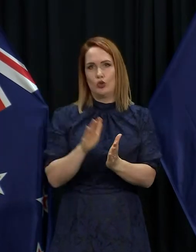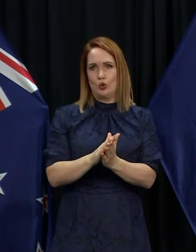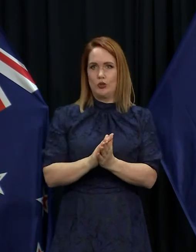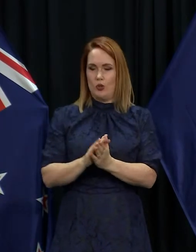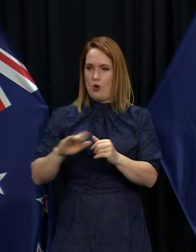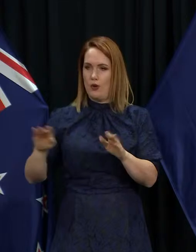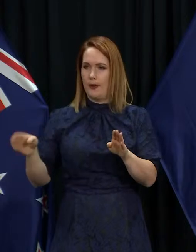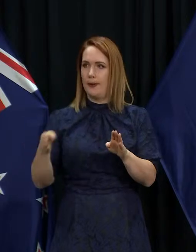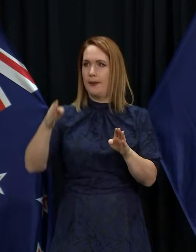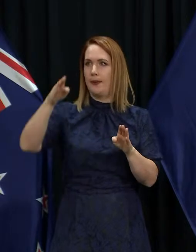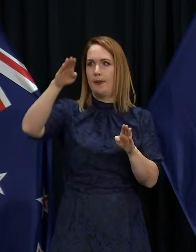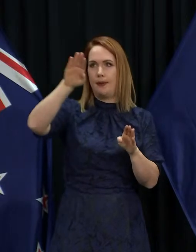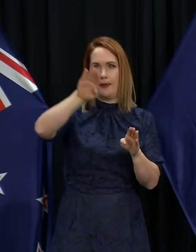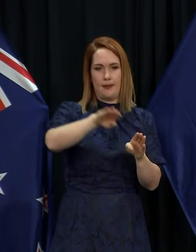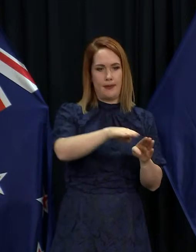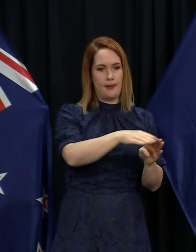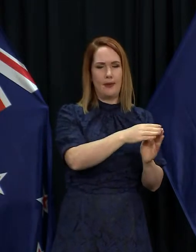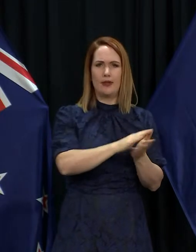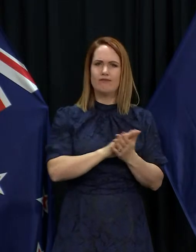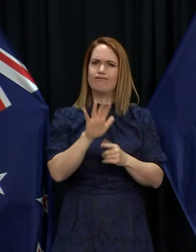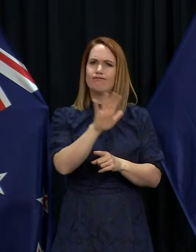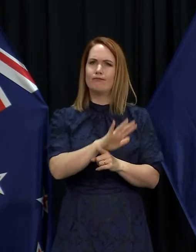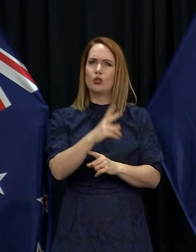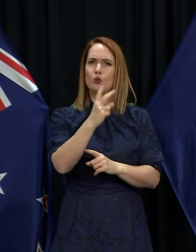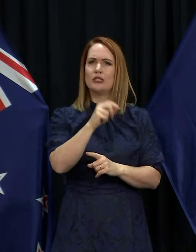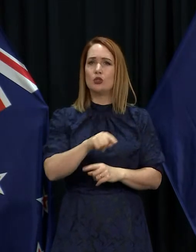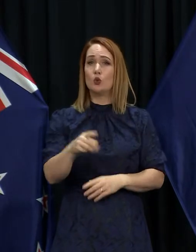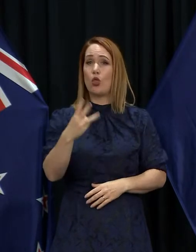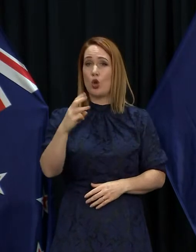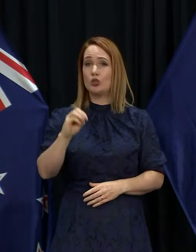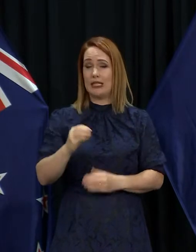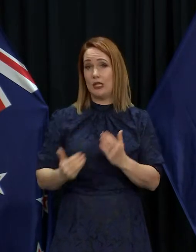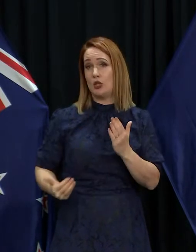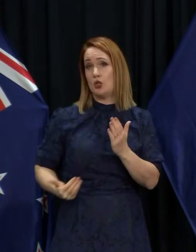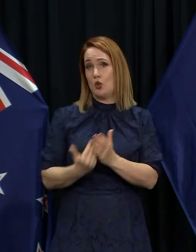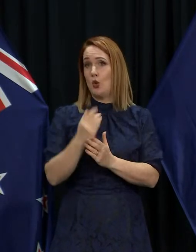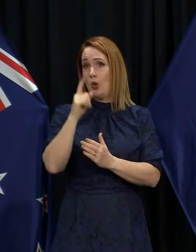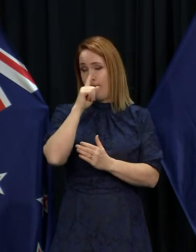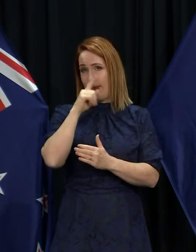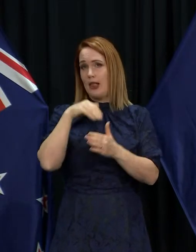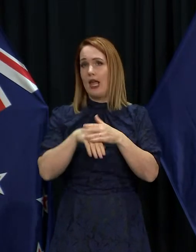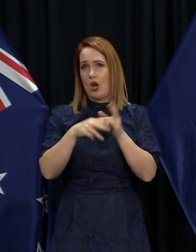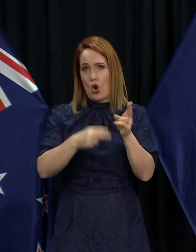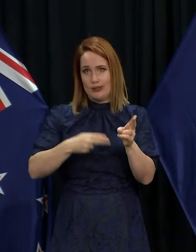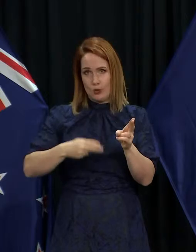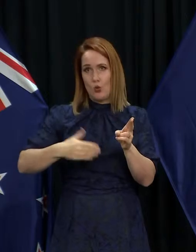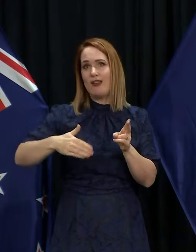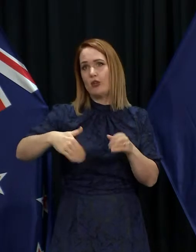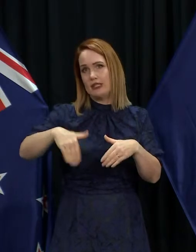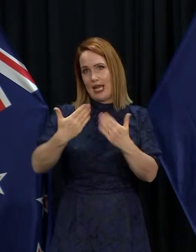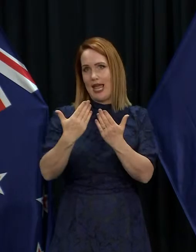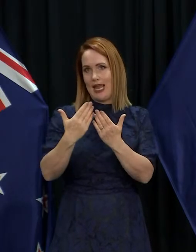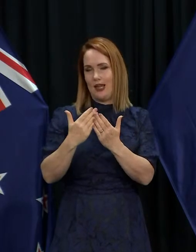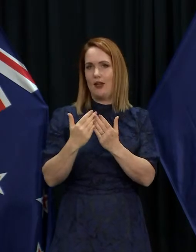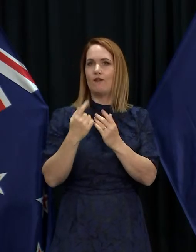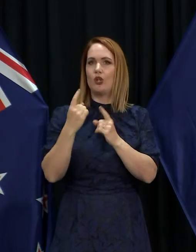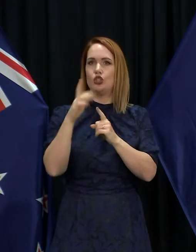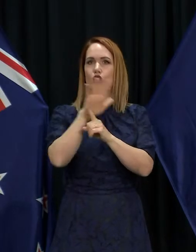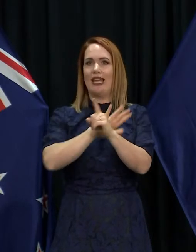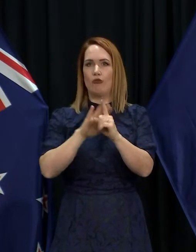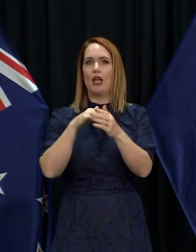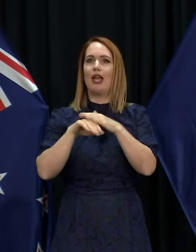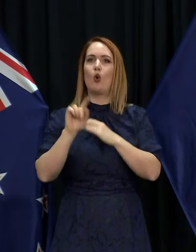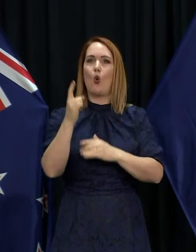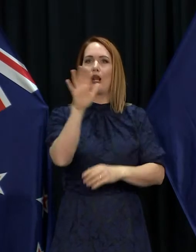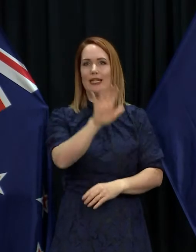curve, but still around perhaps 20 to 30 admissions, new admissions per day for each district health board across the region.